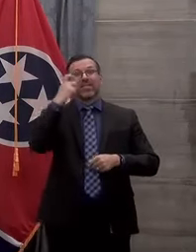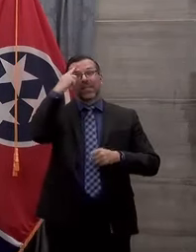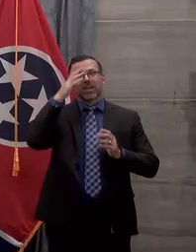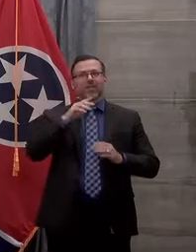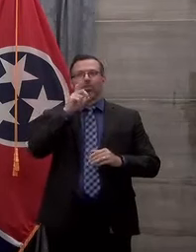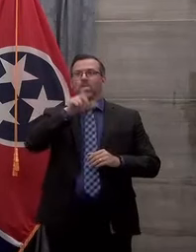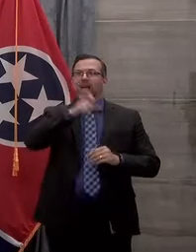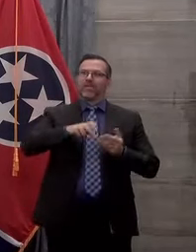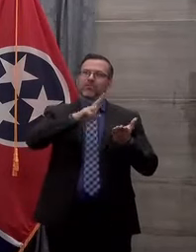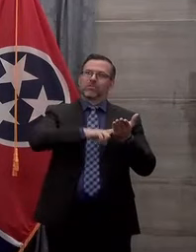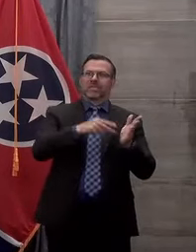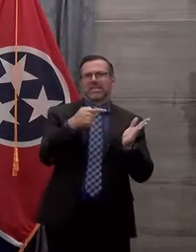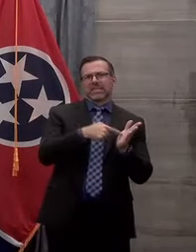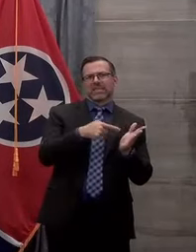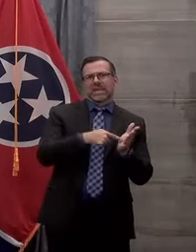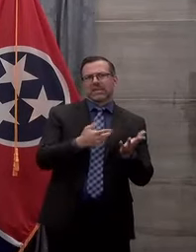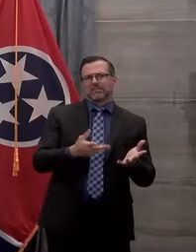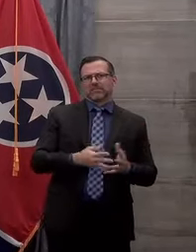You know,